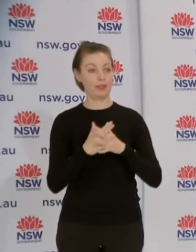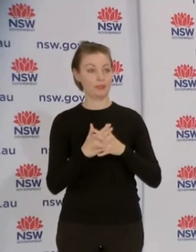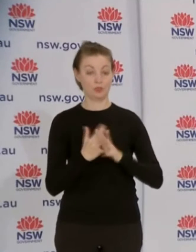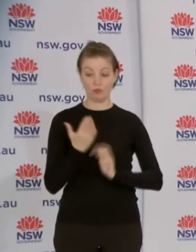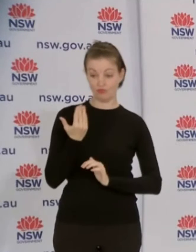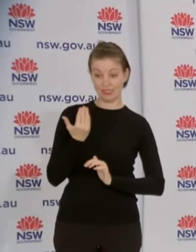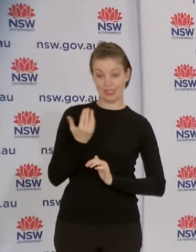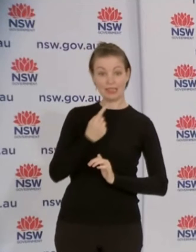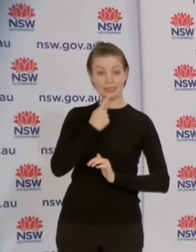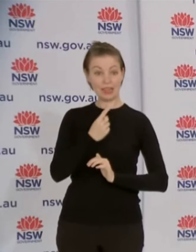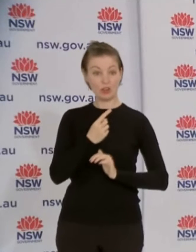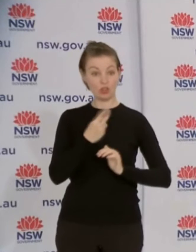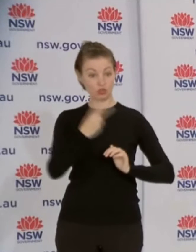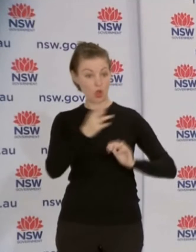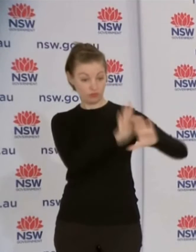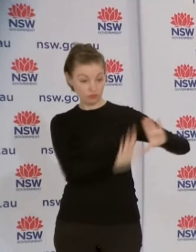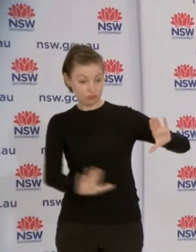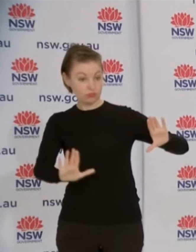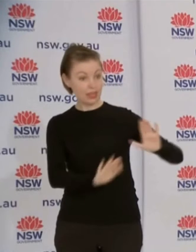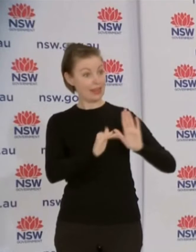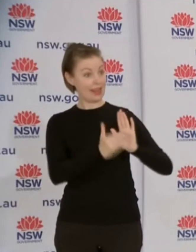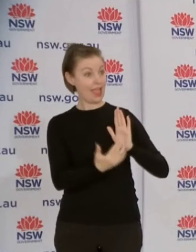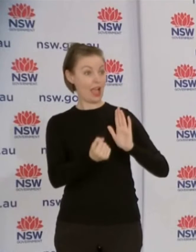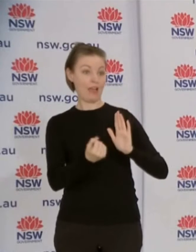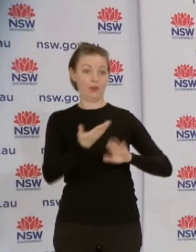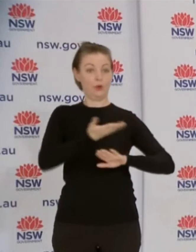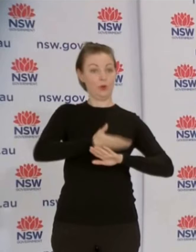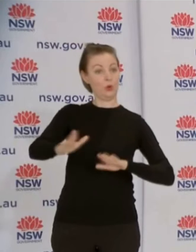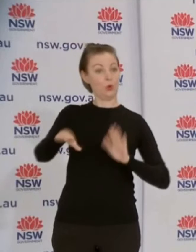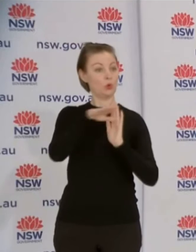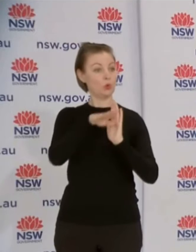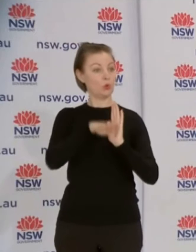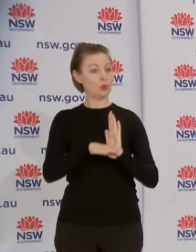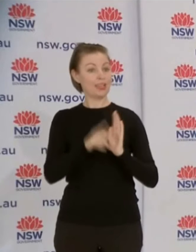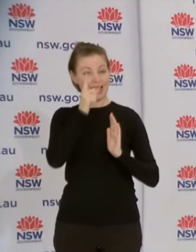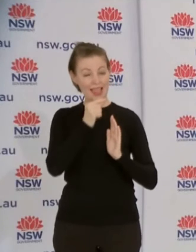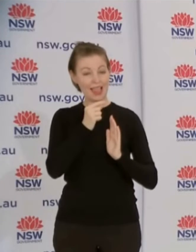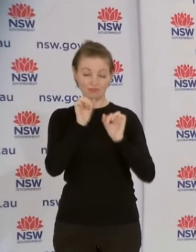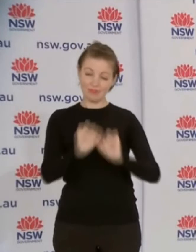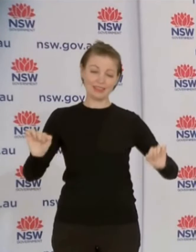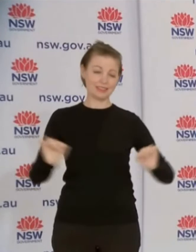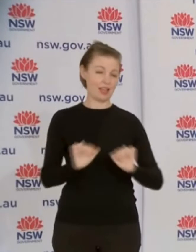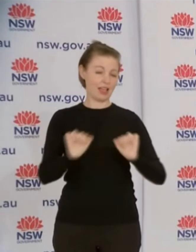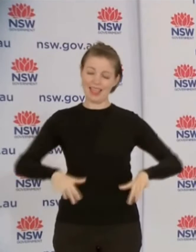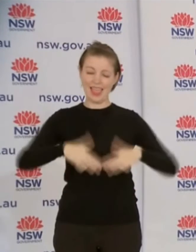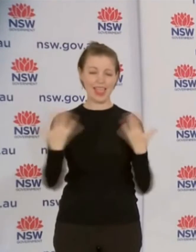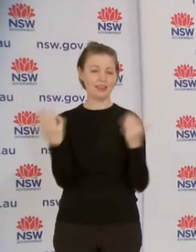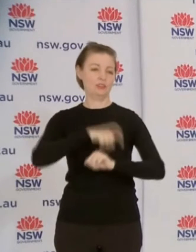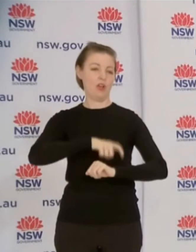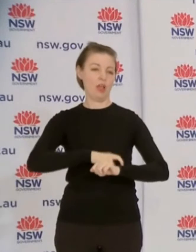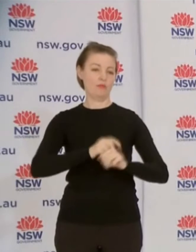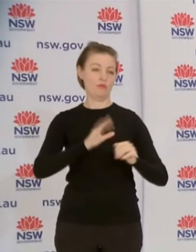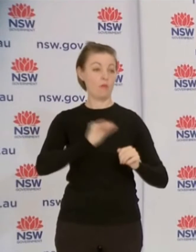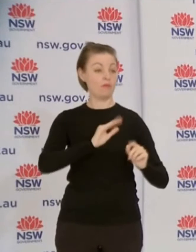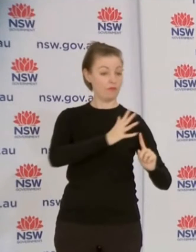those local government areas of concern will now have the same rule to exercise apply to them. That is unlimited exercise between 5 a.m. and 9 p.m, which